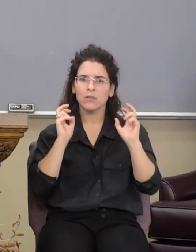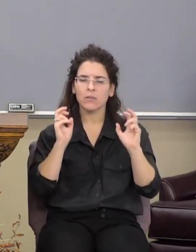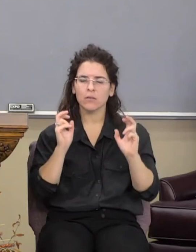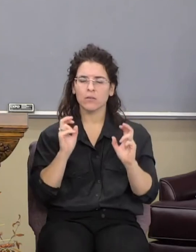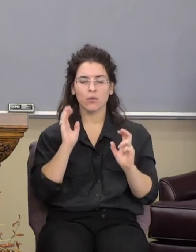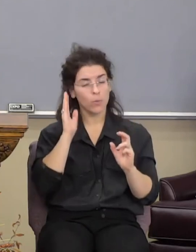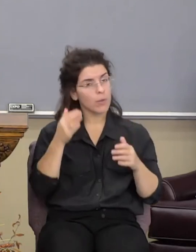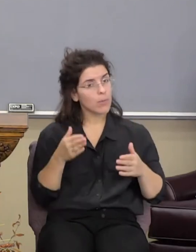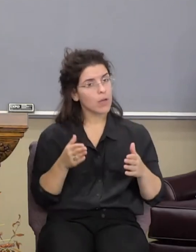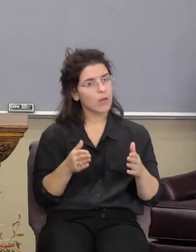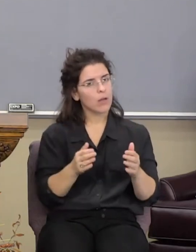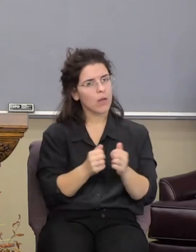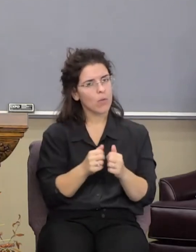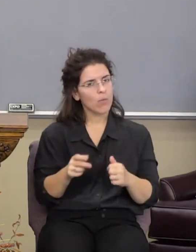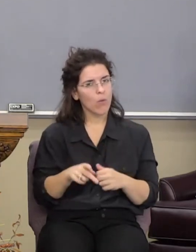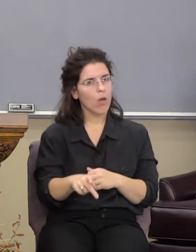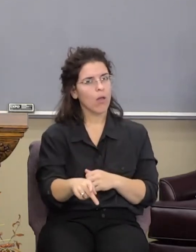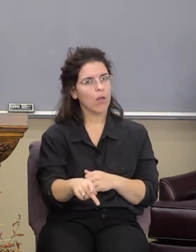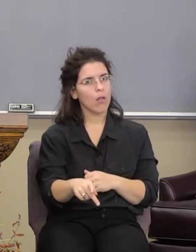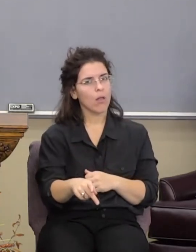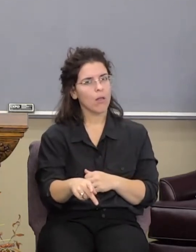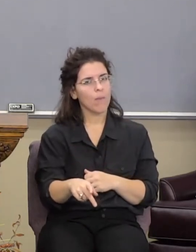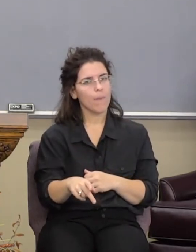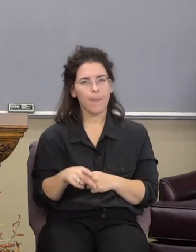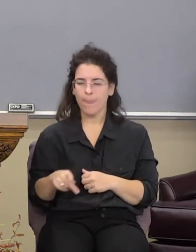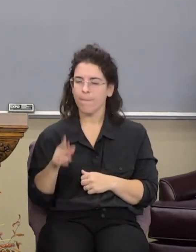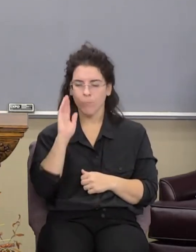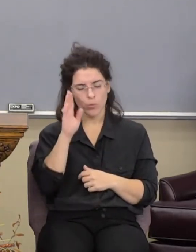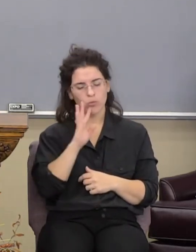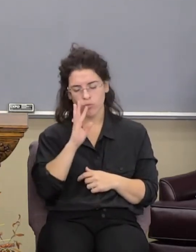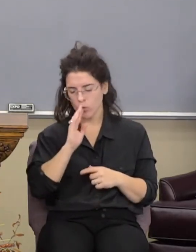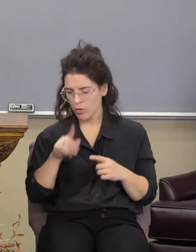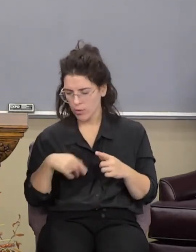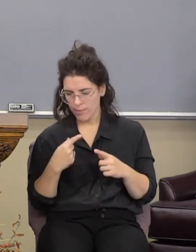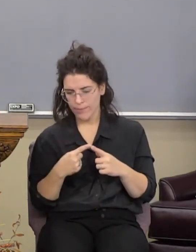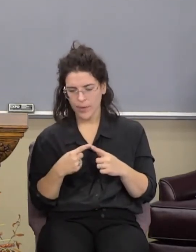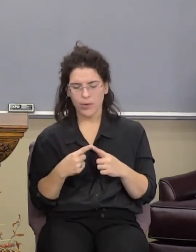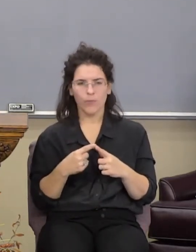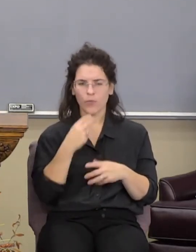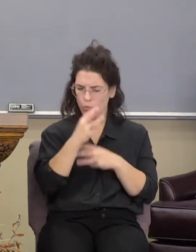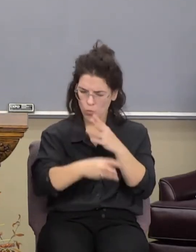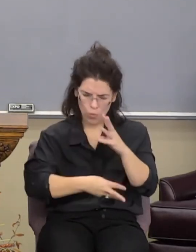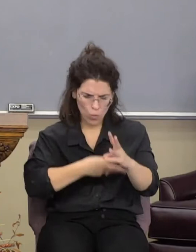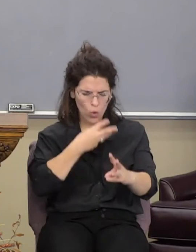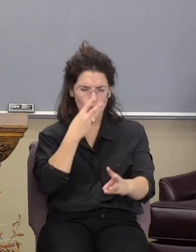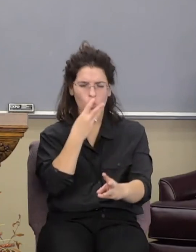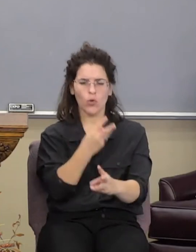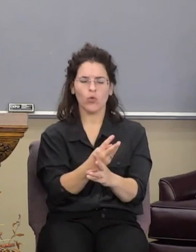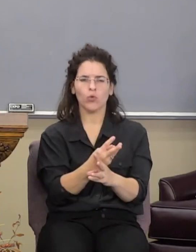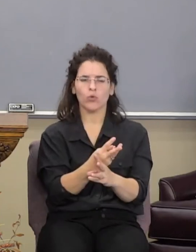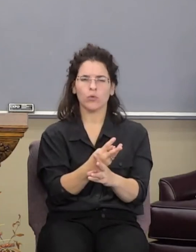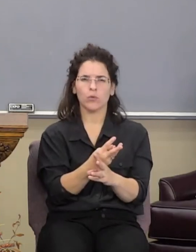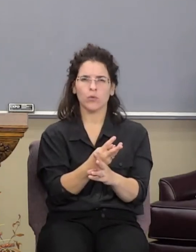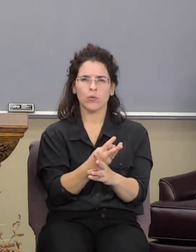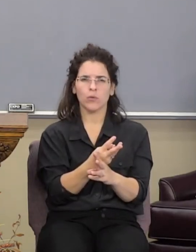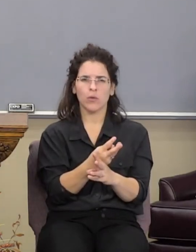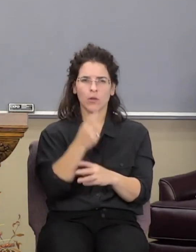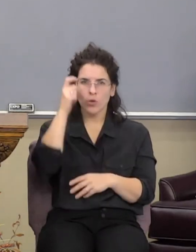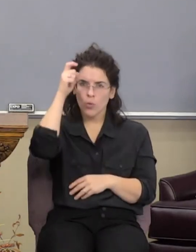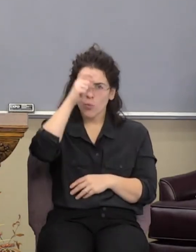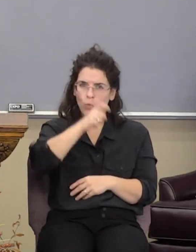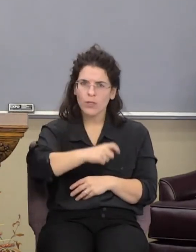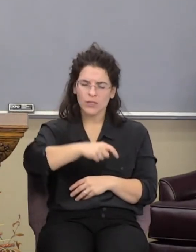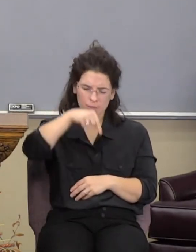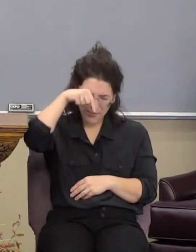to be a parallel with the Apostle Paul. Paul's going to talk about the world. The wisdom of